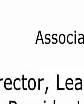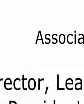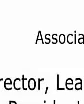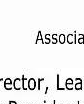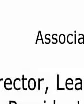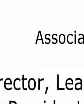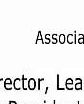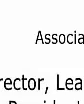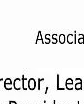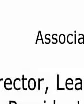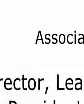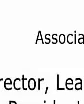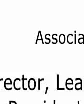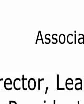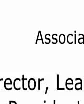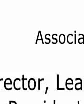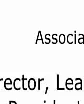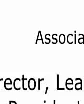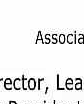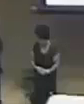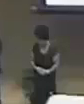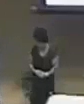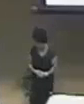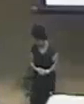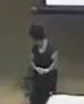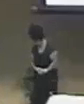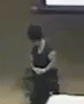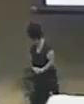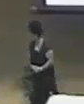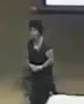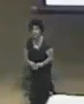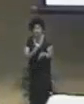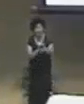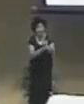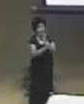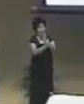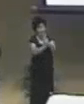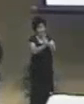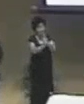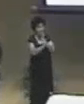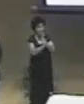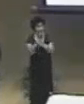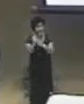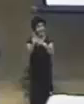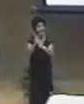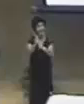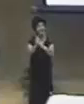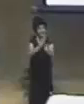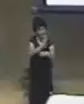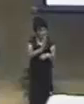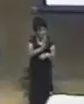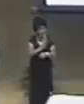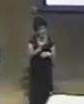just grab this out of my pocket here. And particularly congratulations to Nathan, Robert and Yoko for your